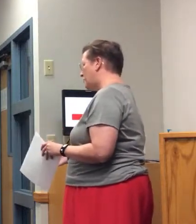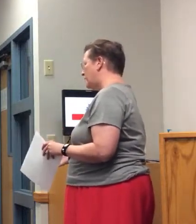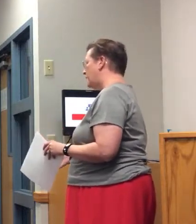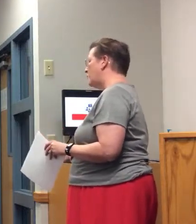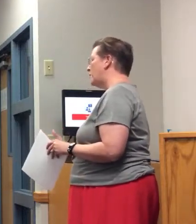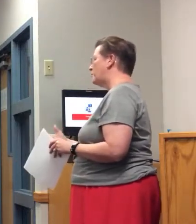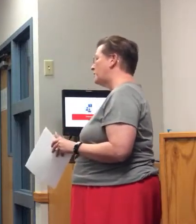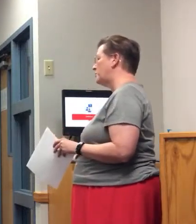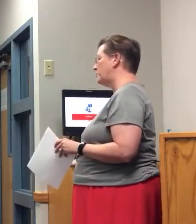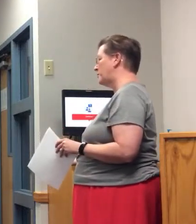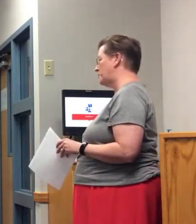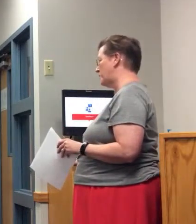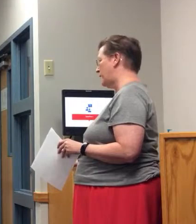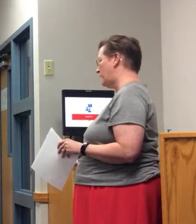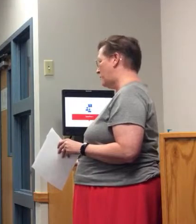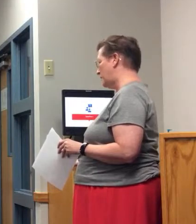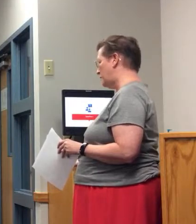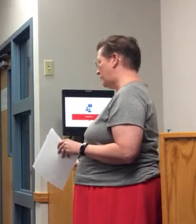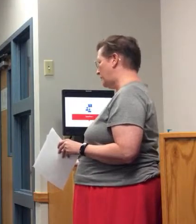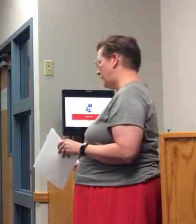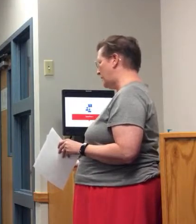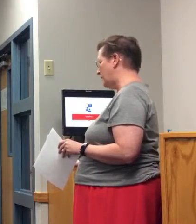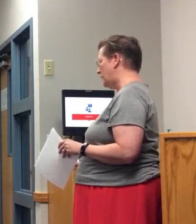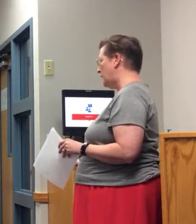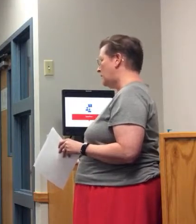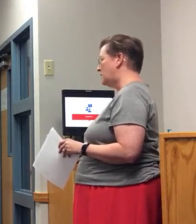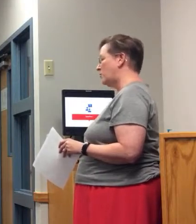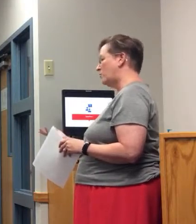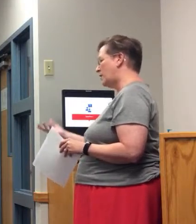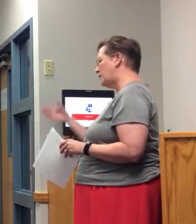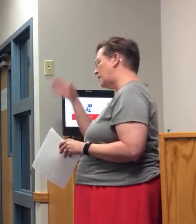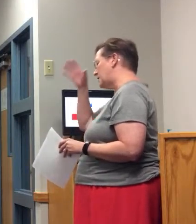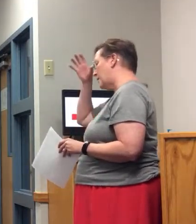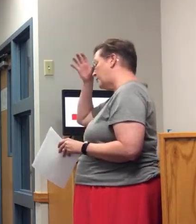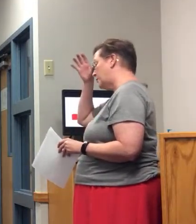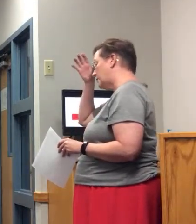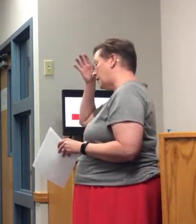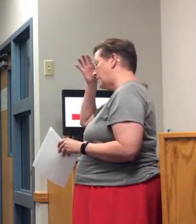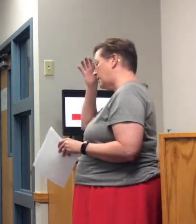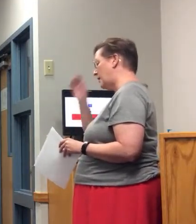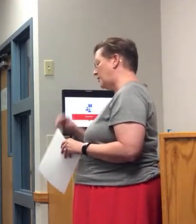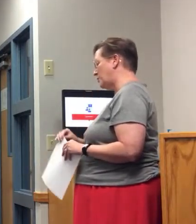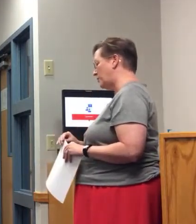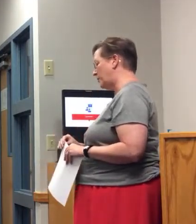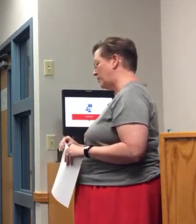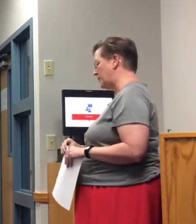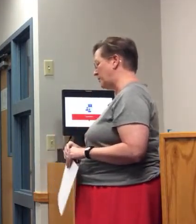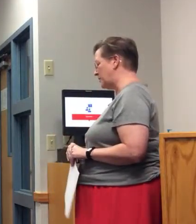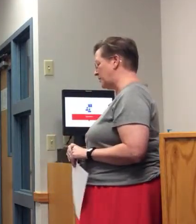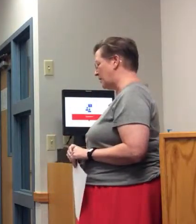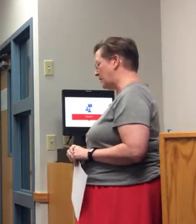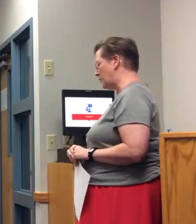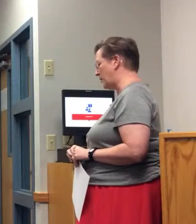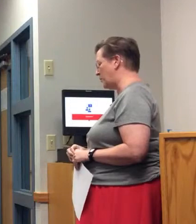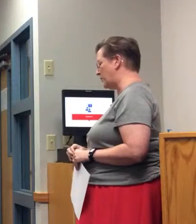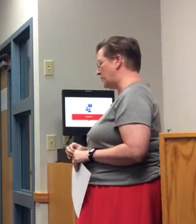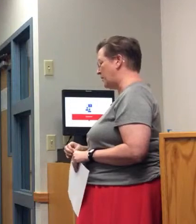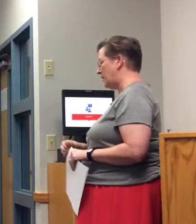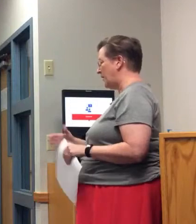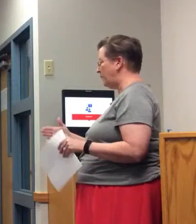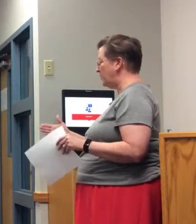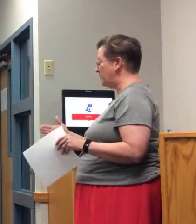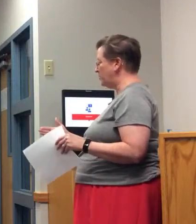taken the survey, but what do we do with the survey once we take it? So one of the examples that I used with the principals this last week